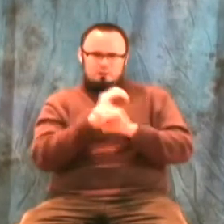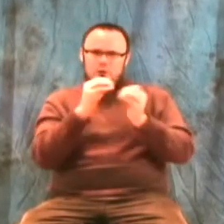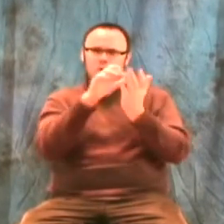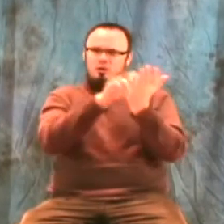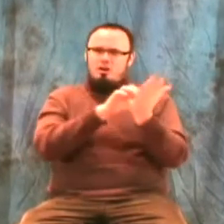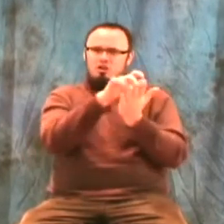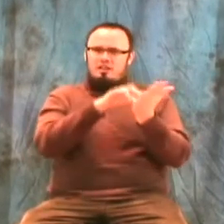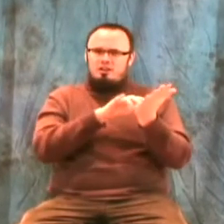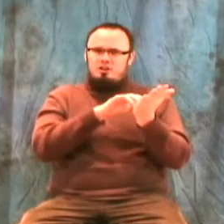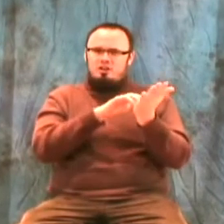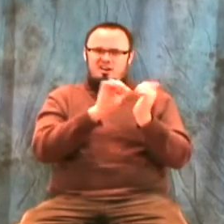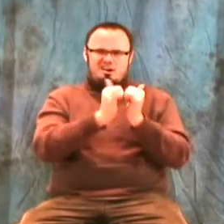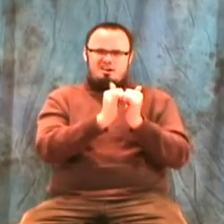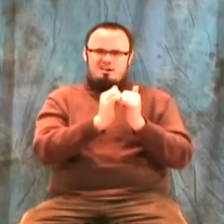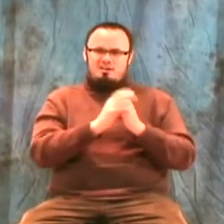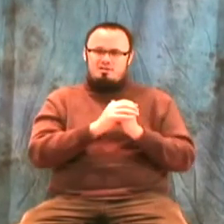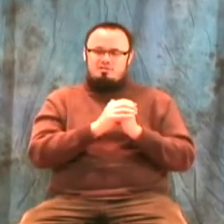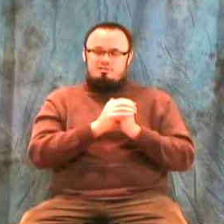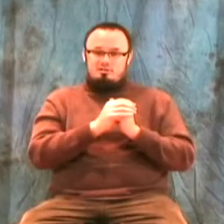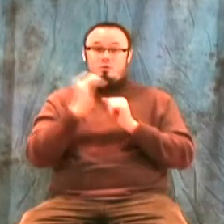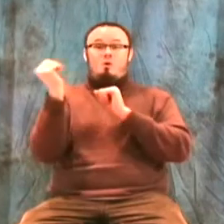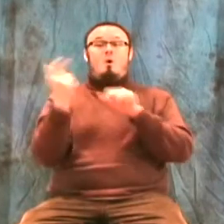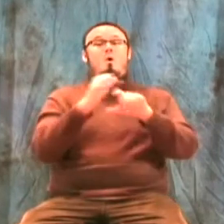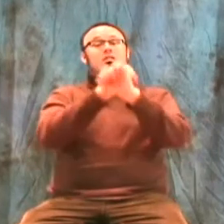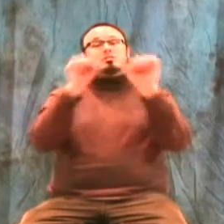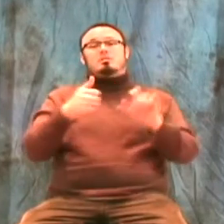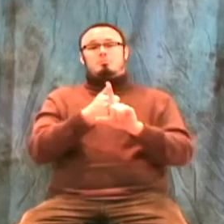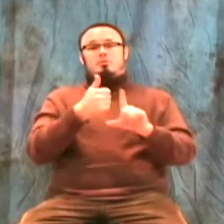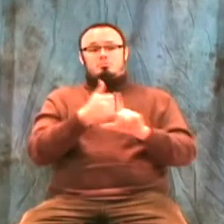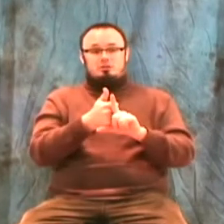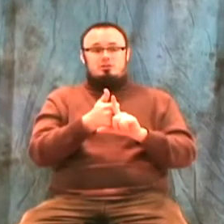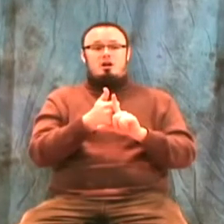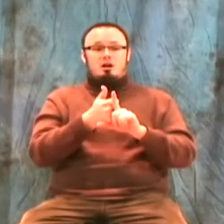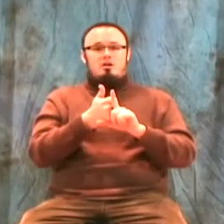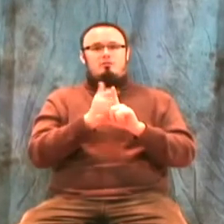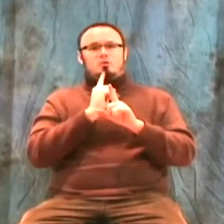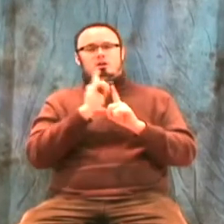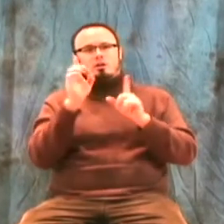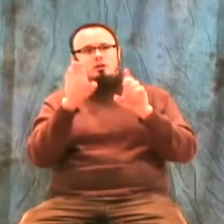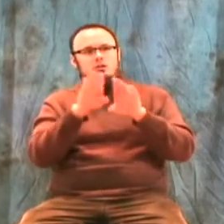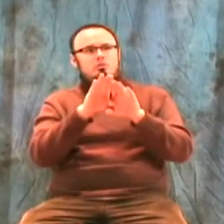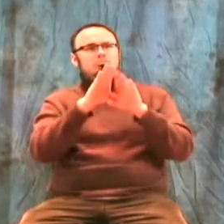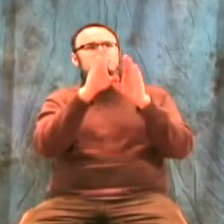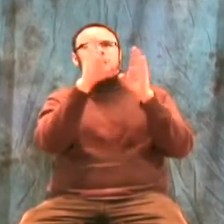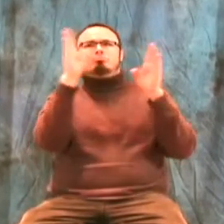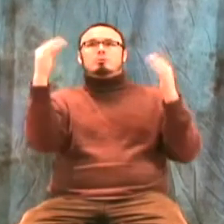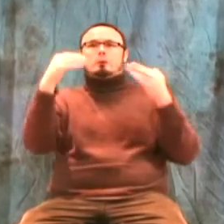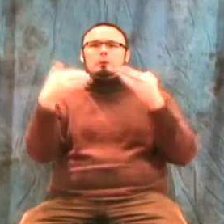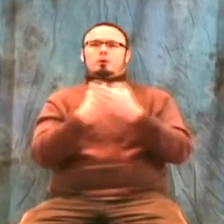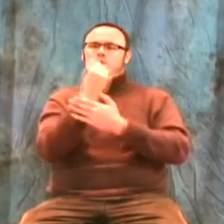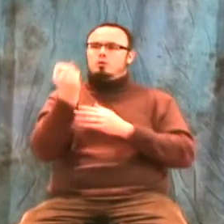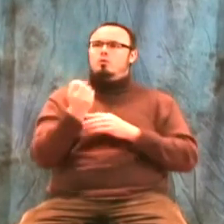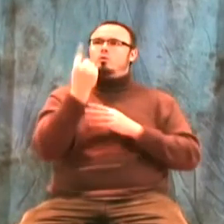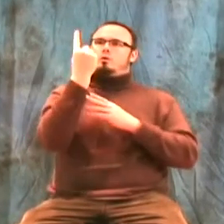without a calculator. All these systems are a window to worlds of insights to be seen in the stories of the